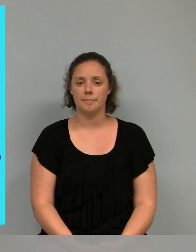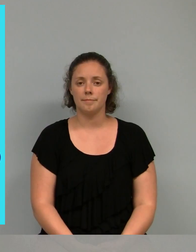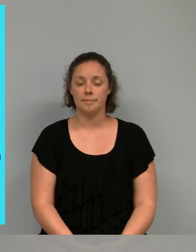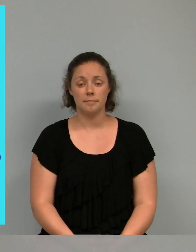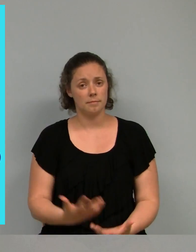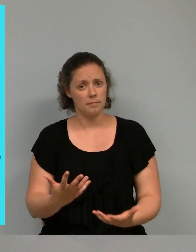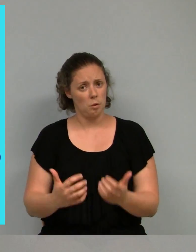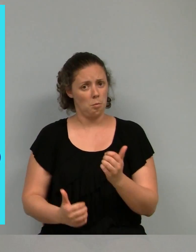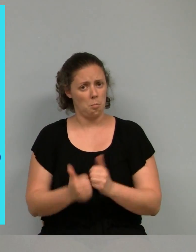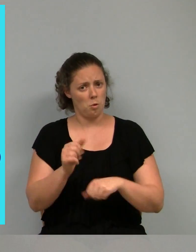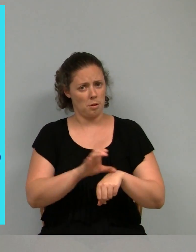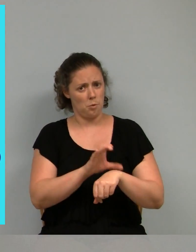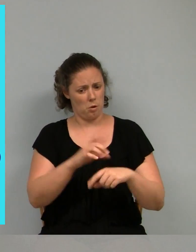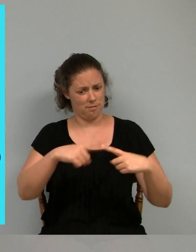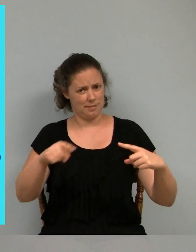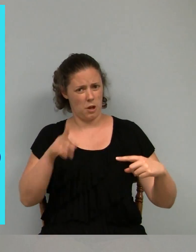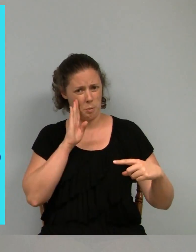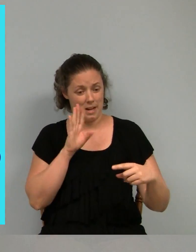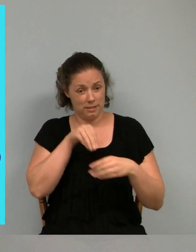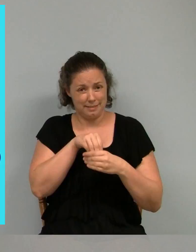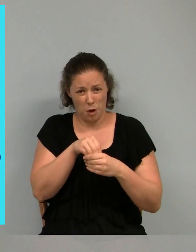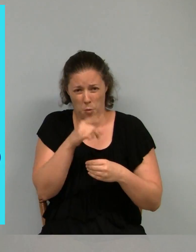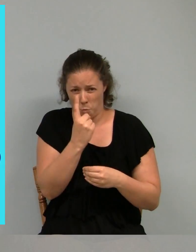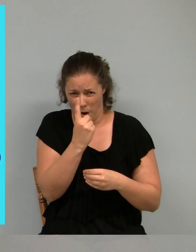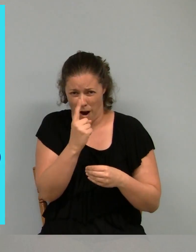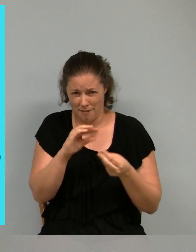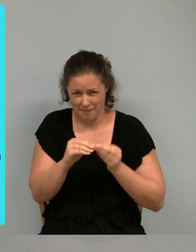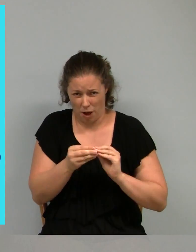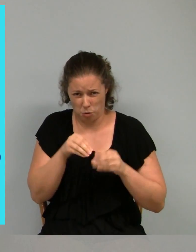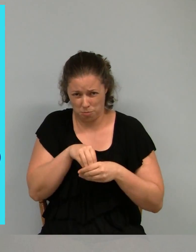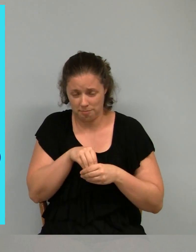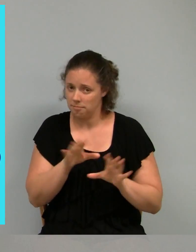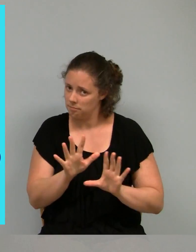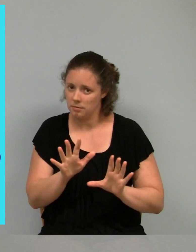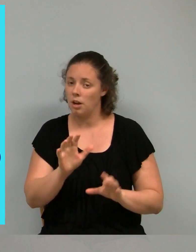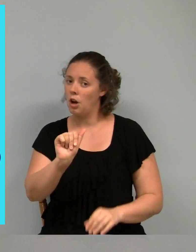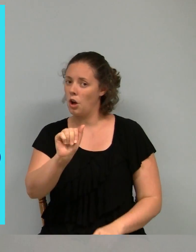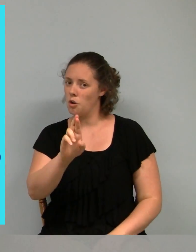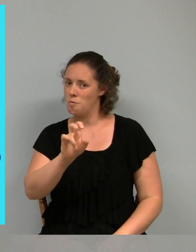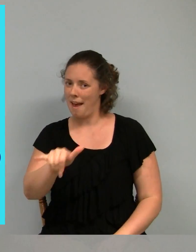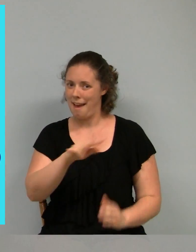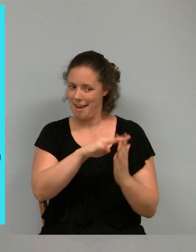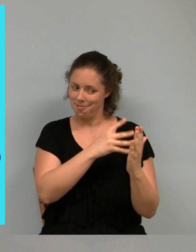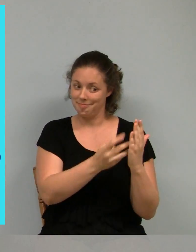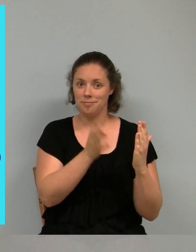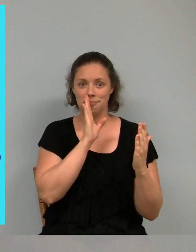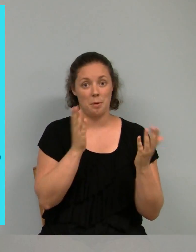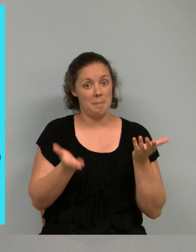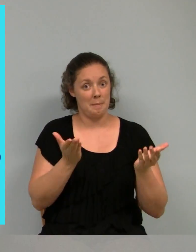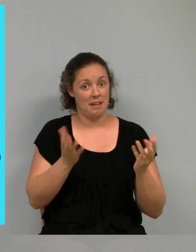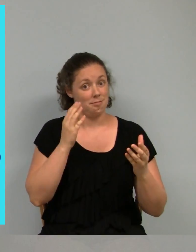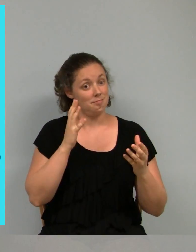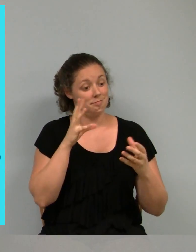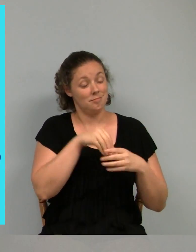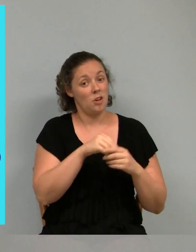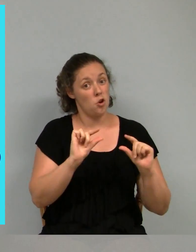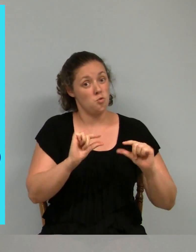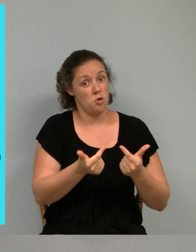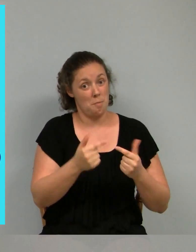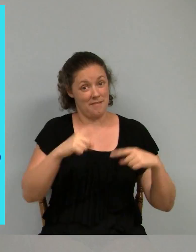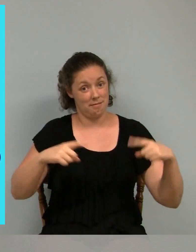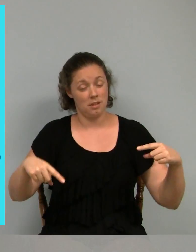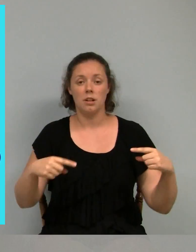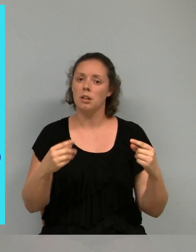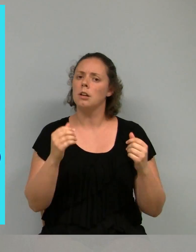While most computer variables contain one value, an array variable may contain a group of values surrounded by